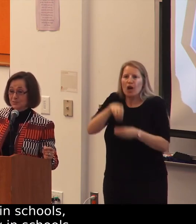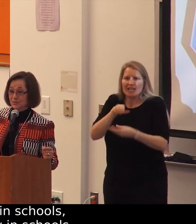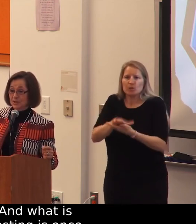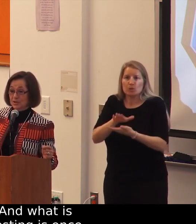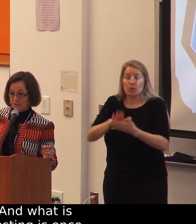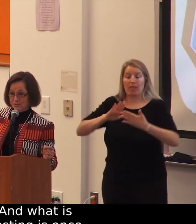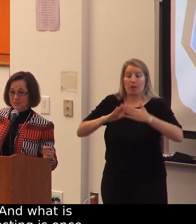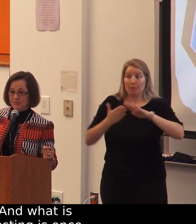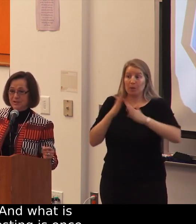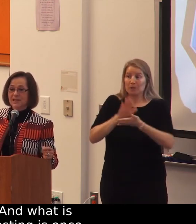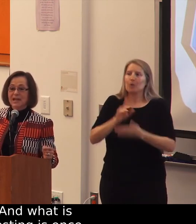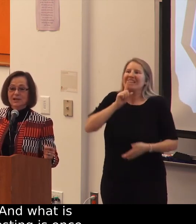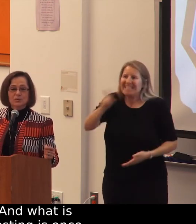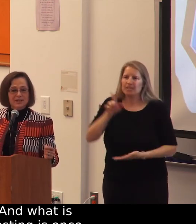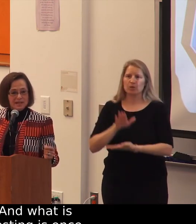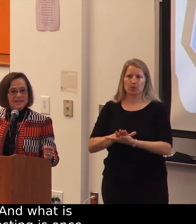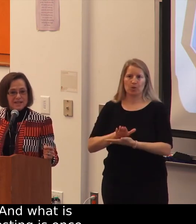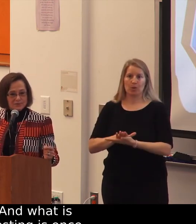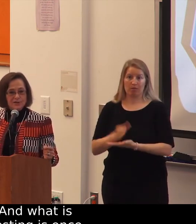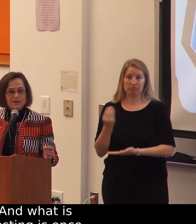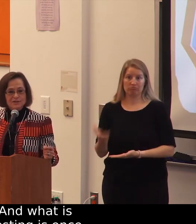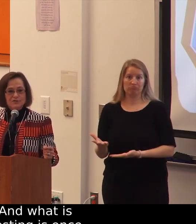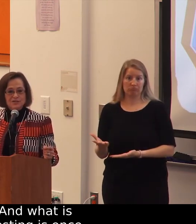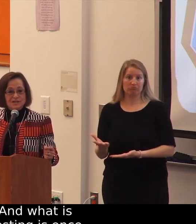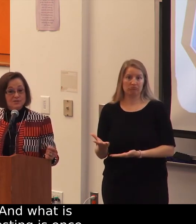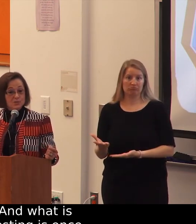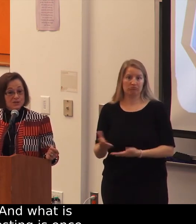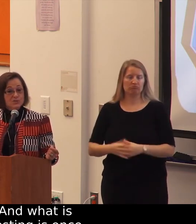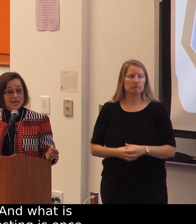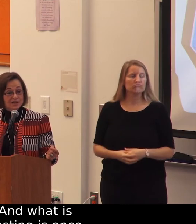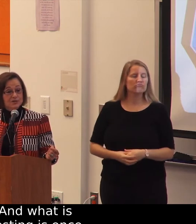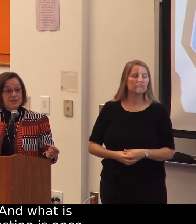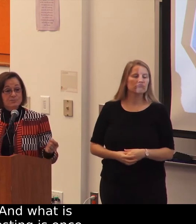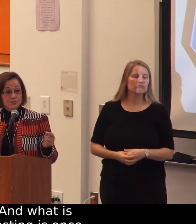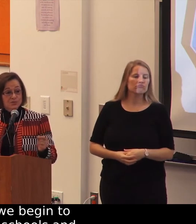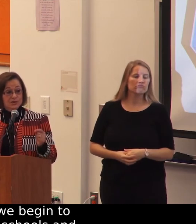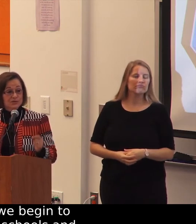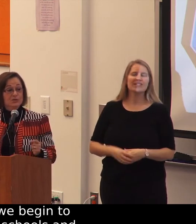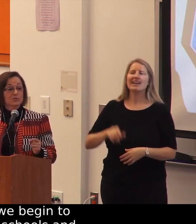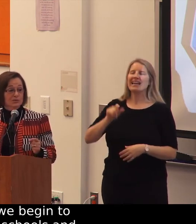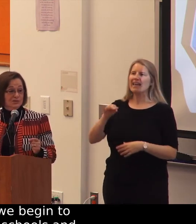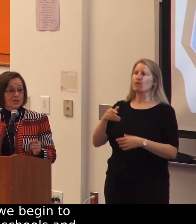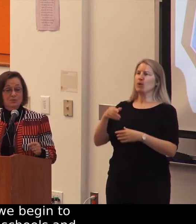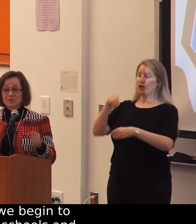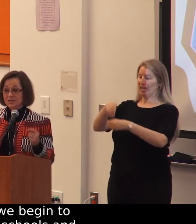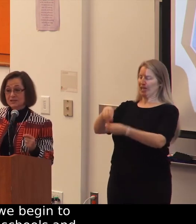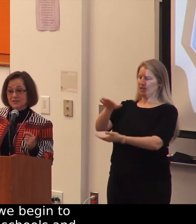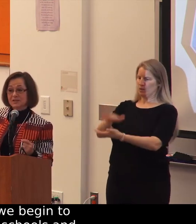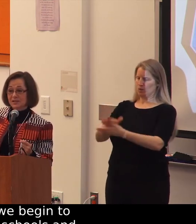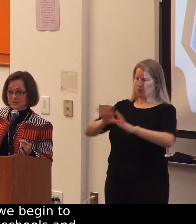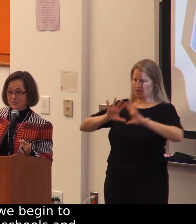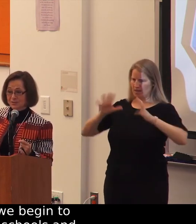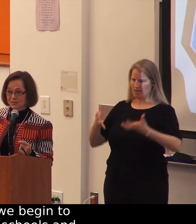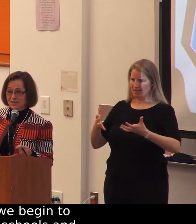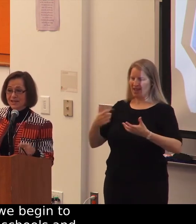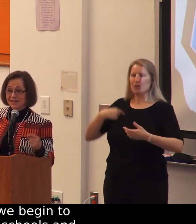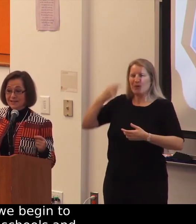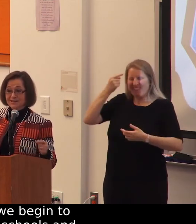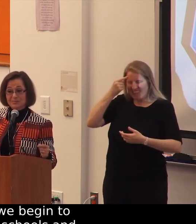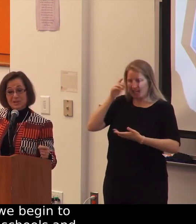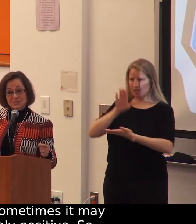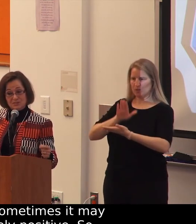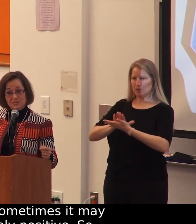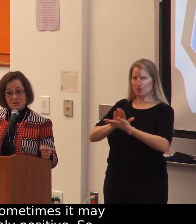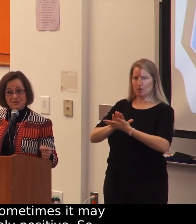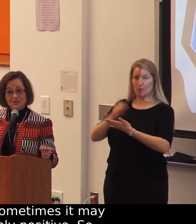Community schools are schools. And what is very interesting is that once we actually move into schools, we begin to think like schools. And